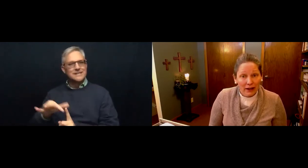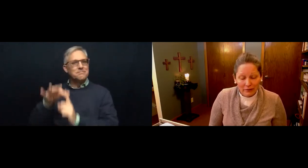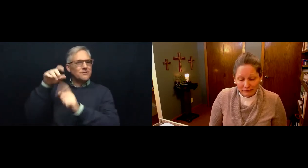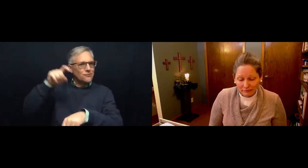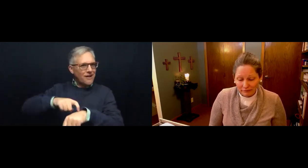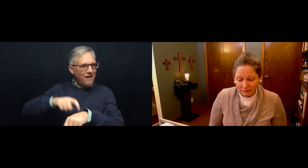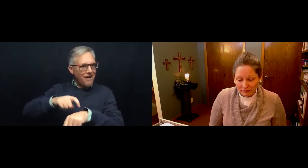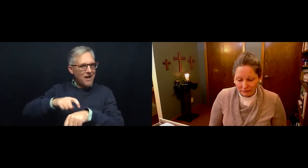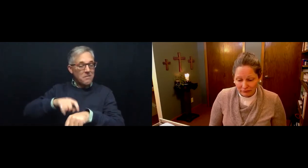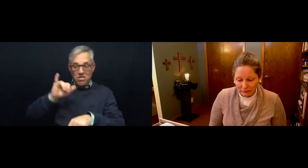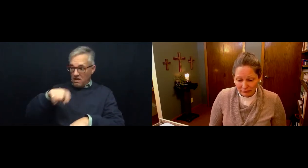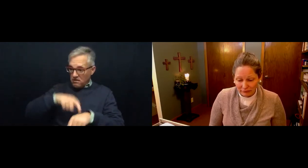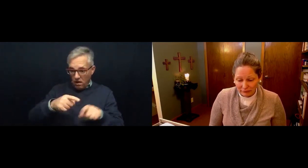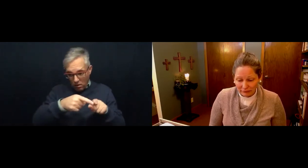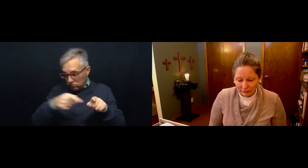on God.